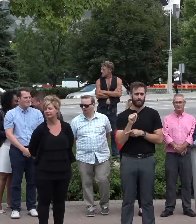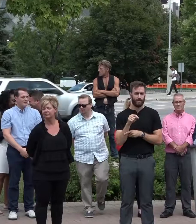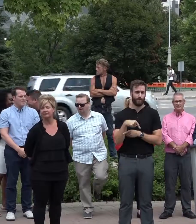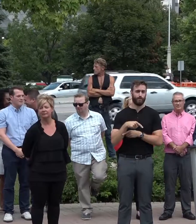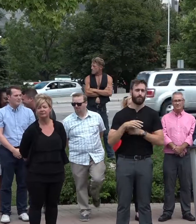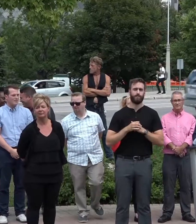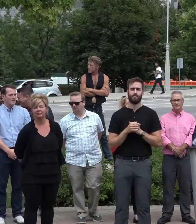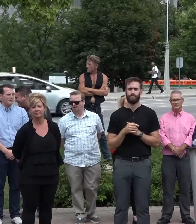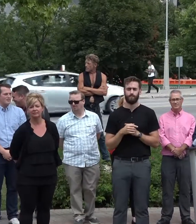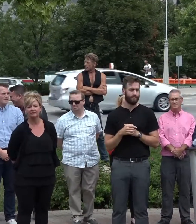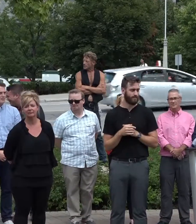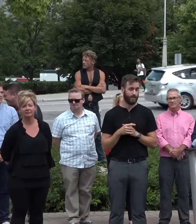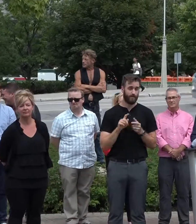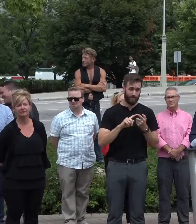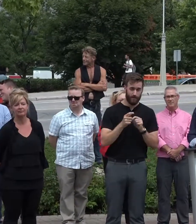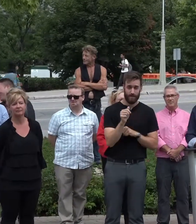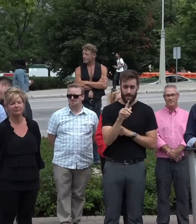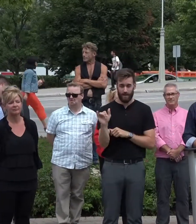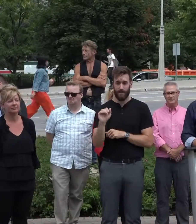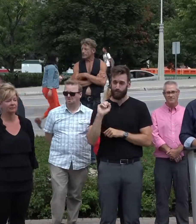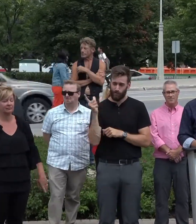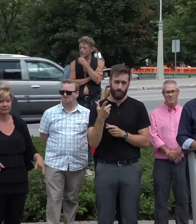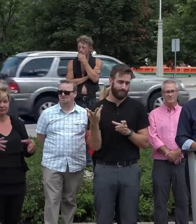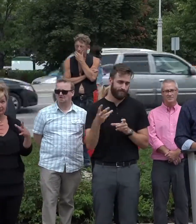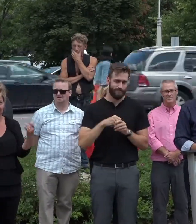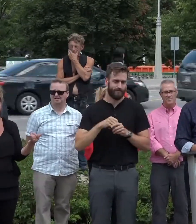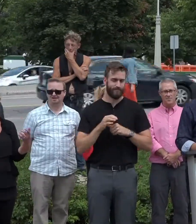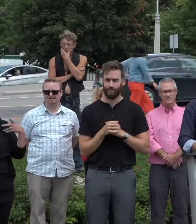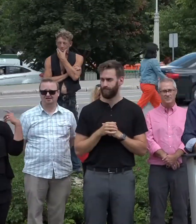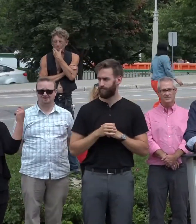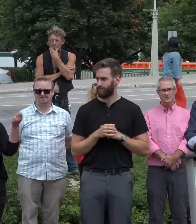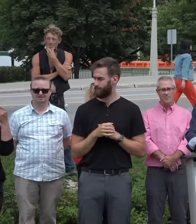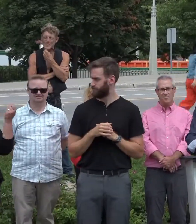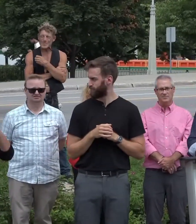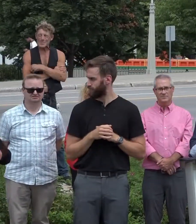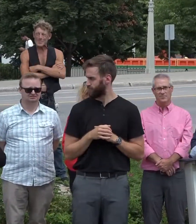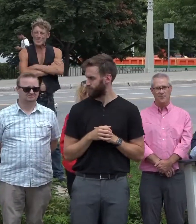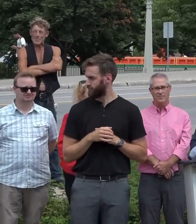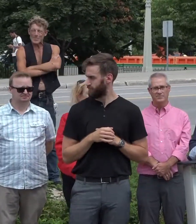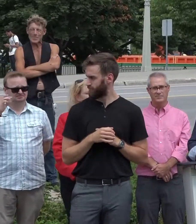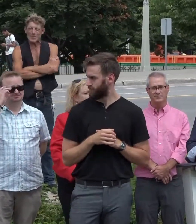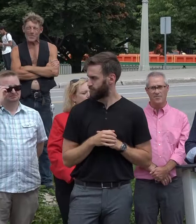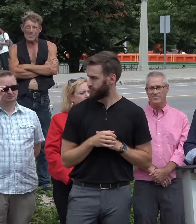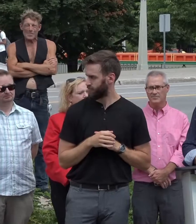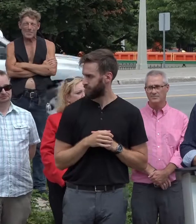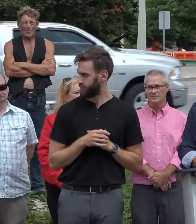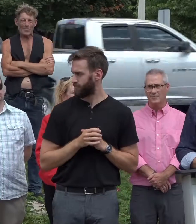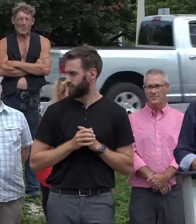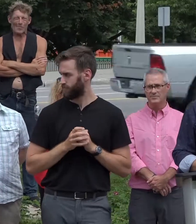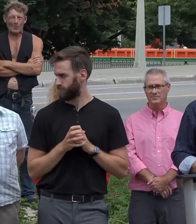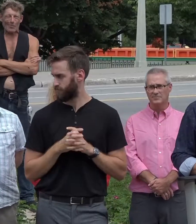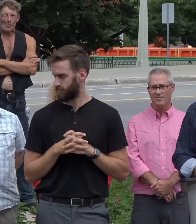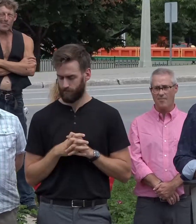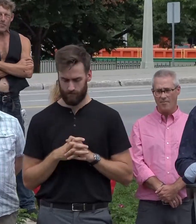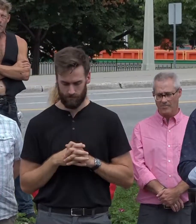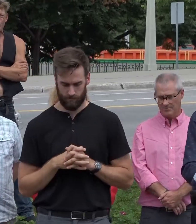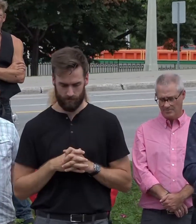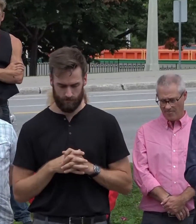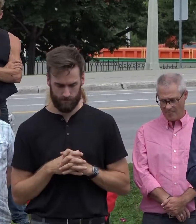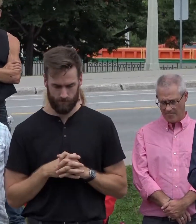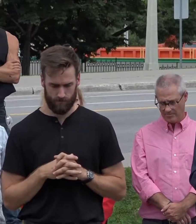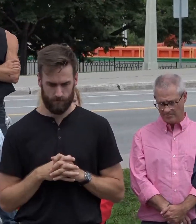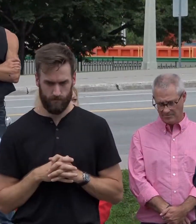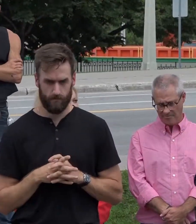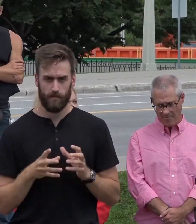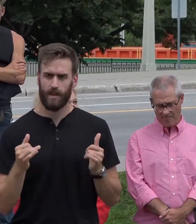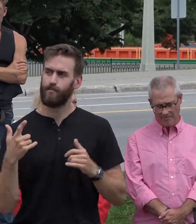allies. La Fierté dans la capitale est un festival important à la fois pour la communauté et pour tous les résidents. As we